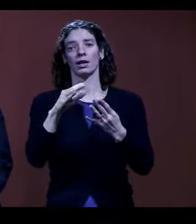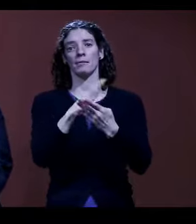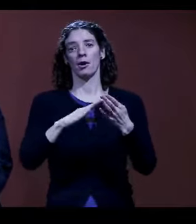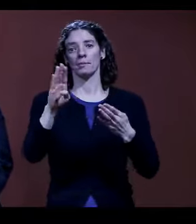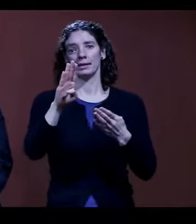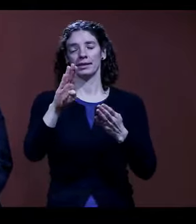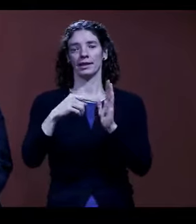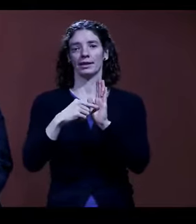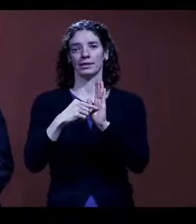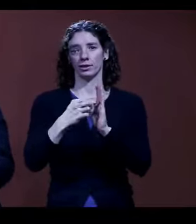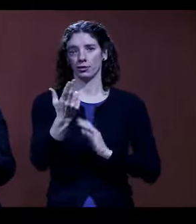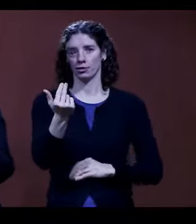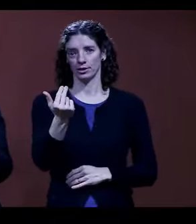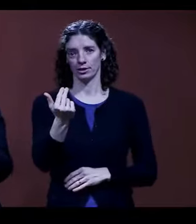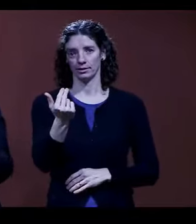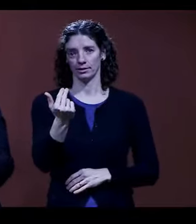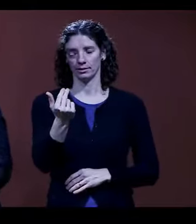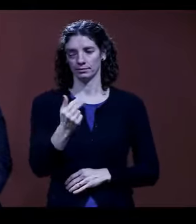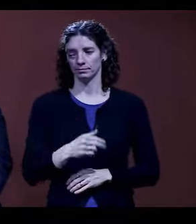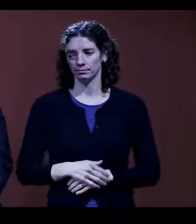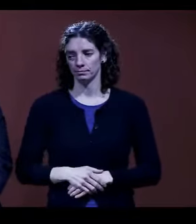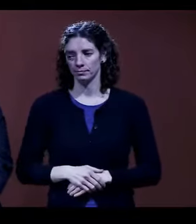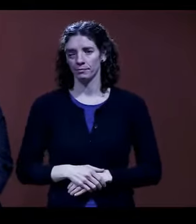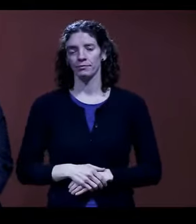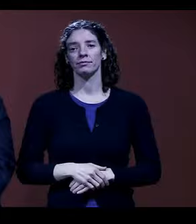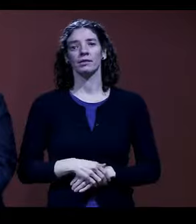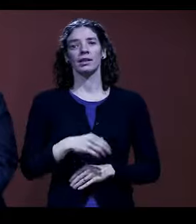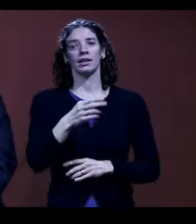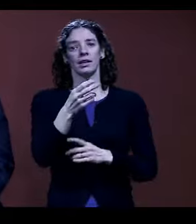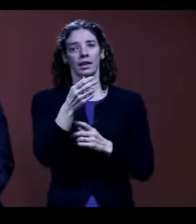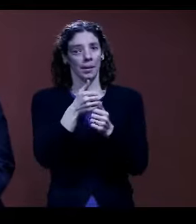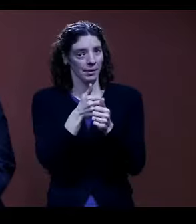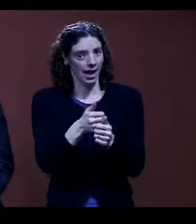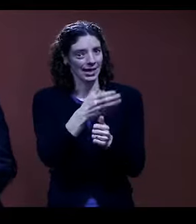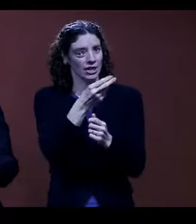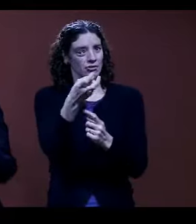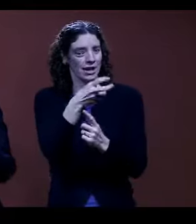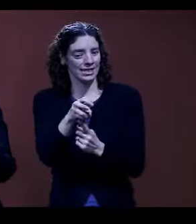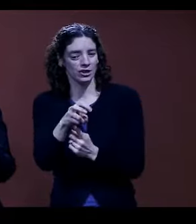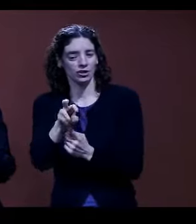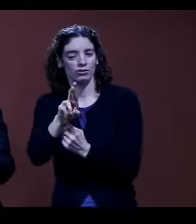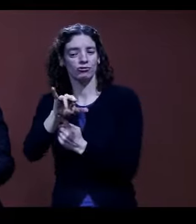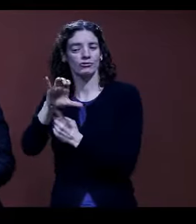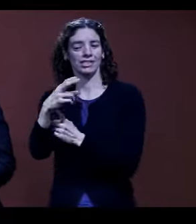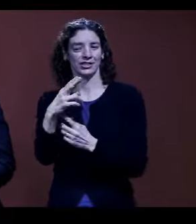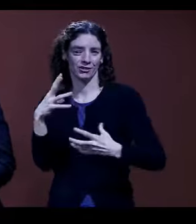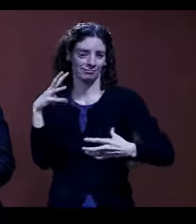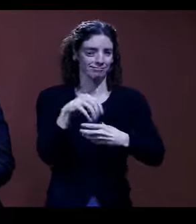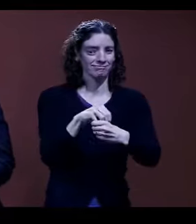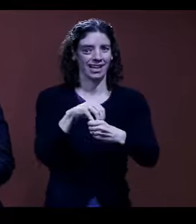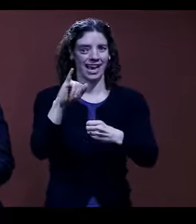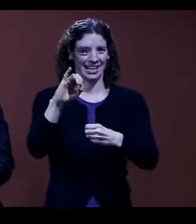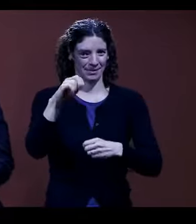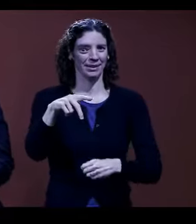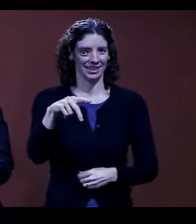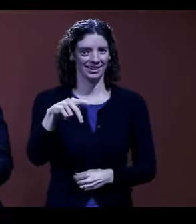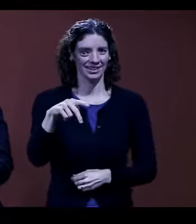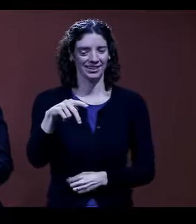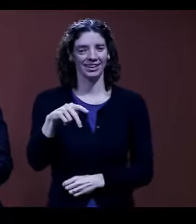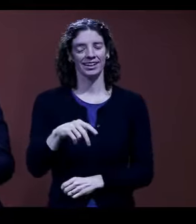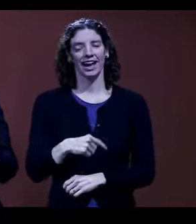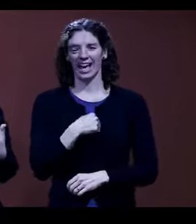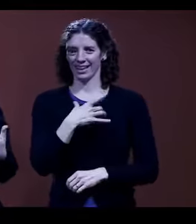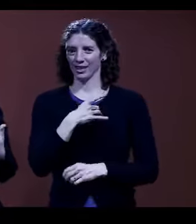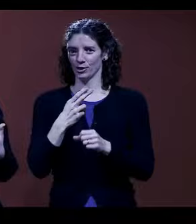and it's compliant and transition-rich IEPs. I like to talk about transition-rich IEPs. It really is